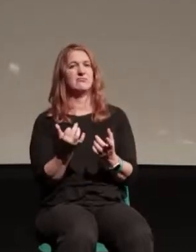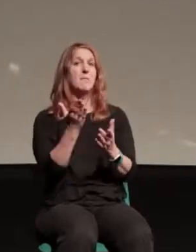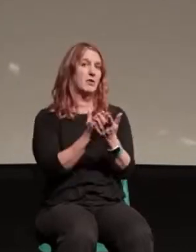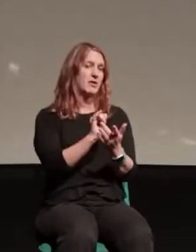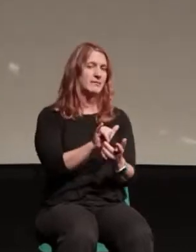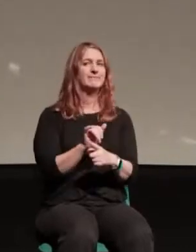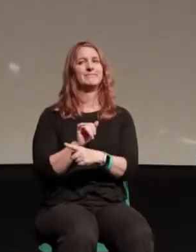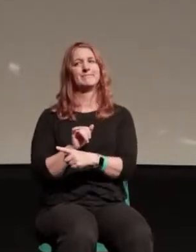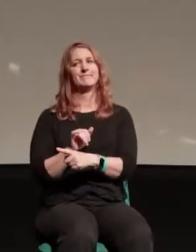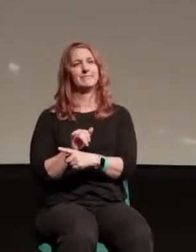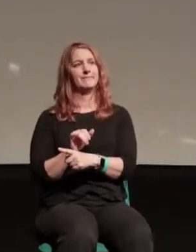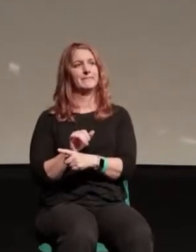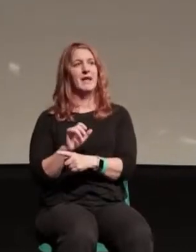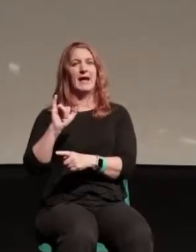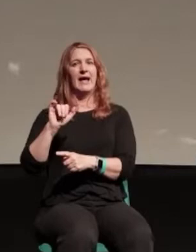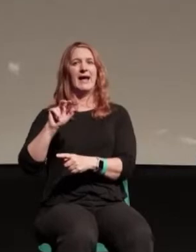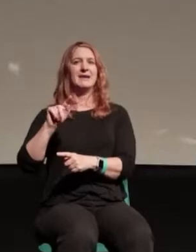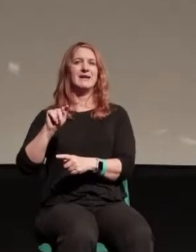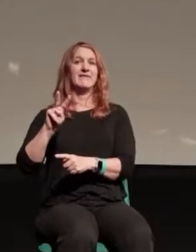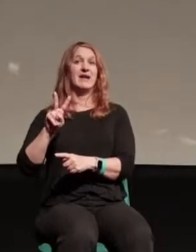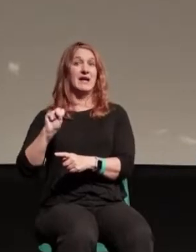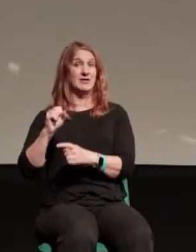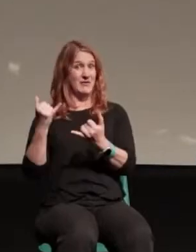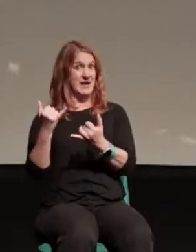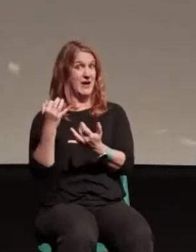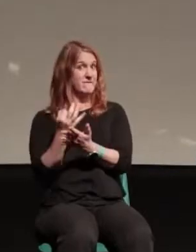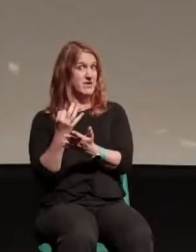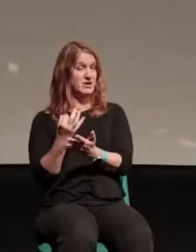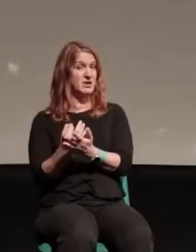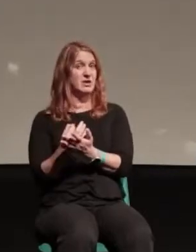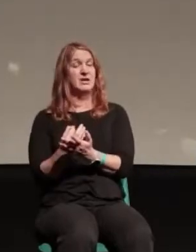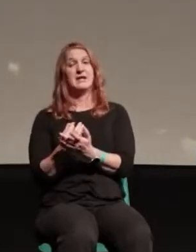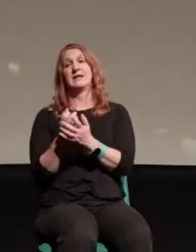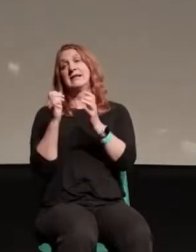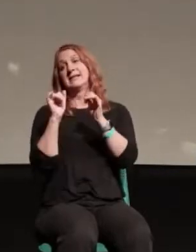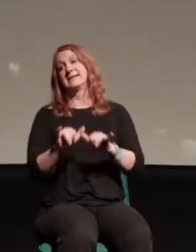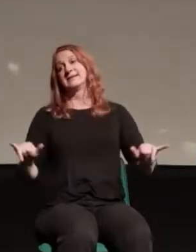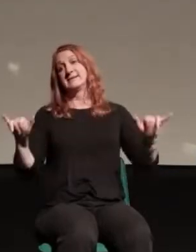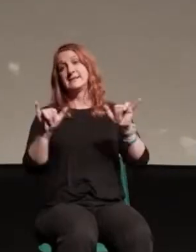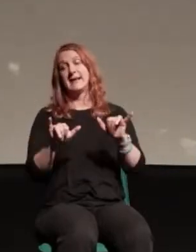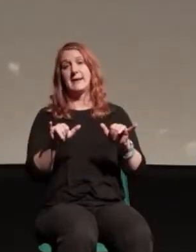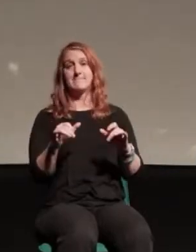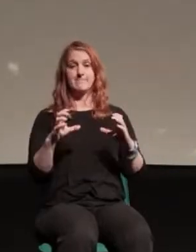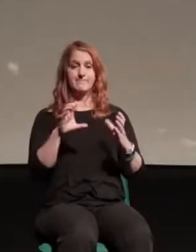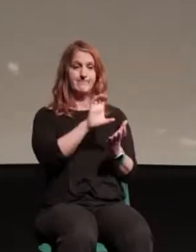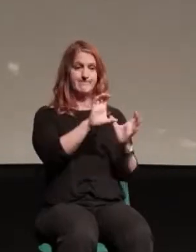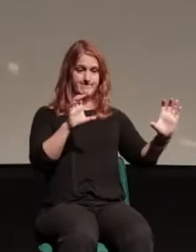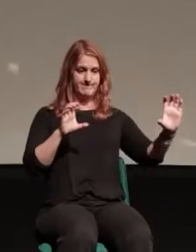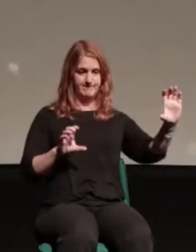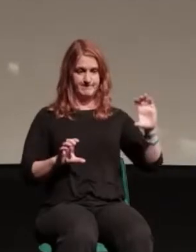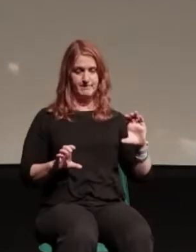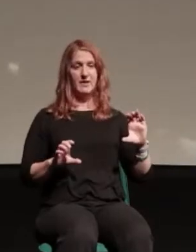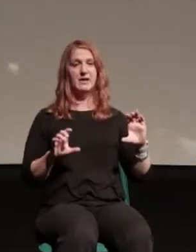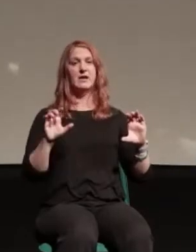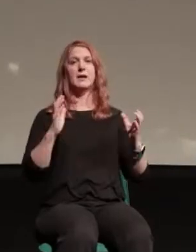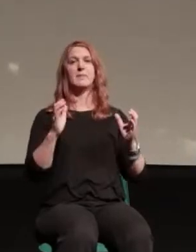important to remember that ITBS has been funded at this essentially the same dollar amount as in the early 90s